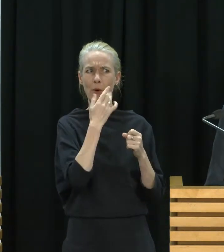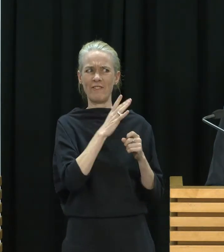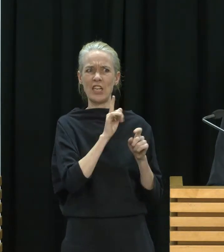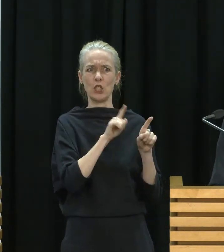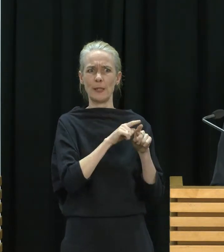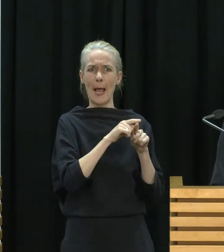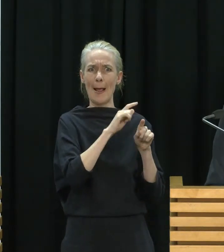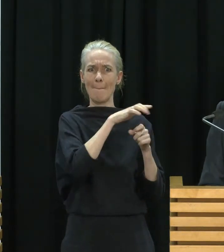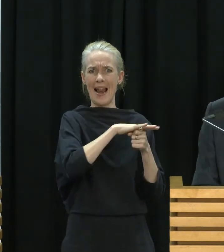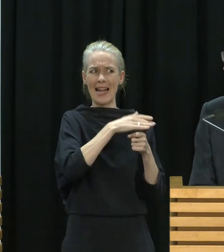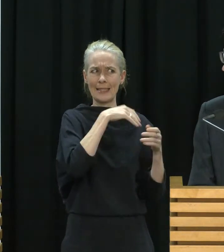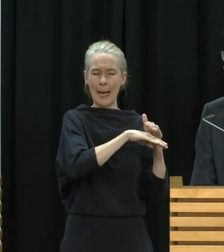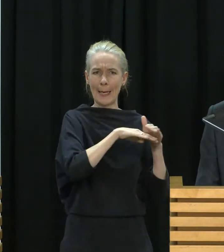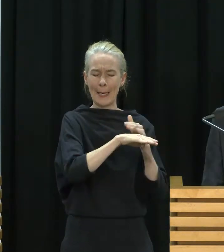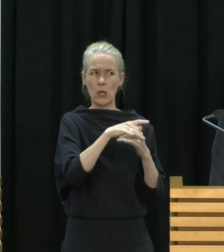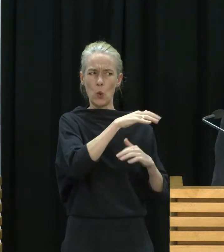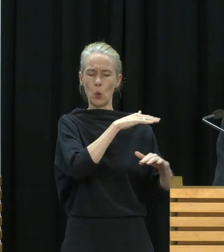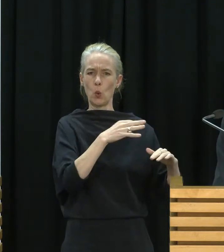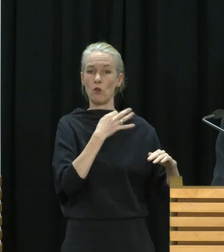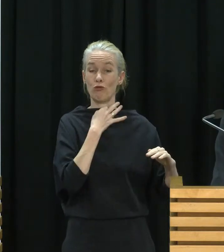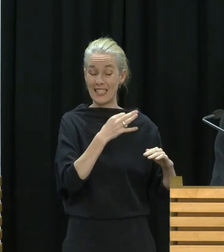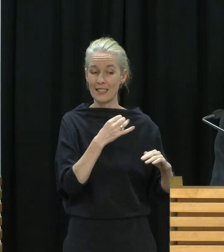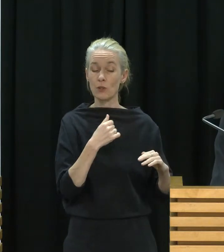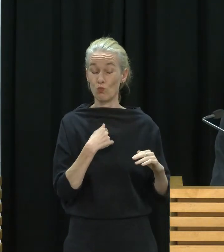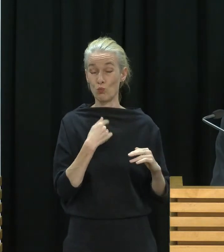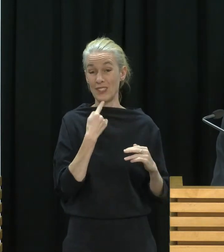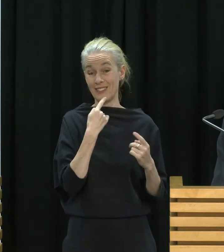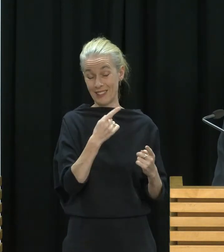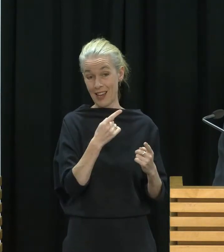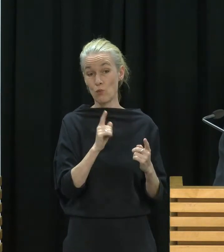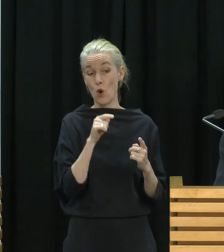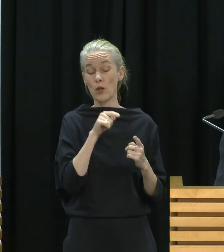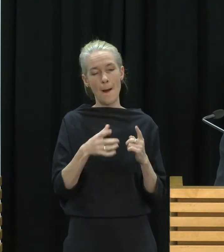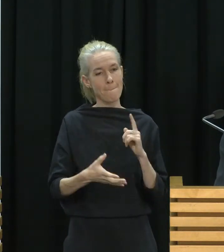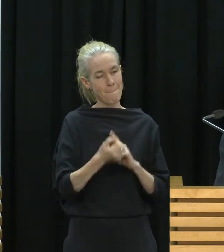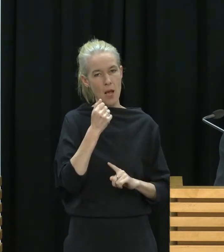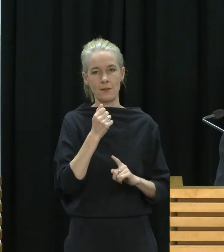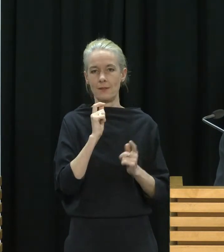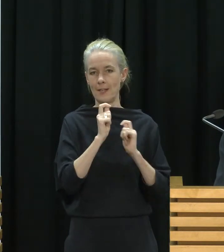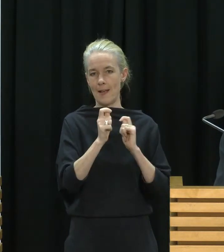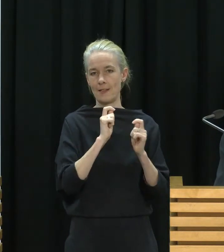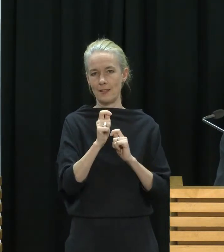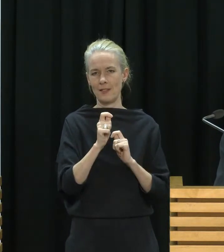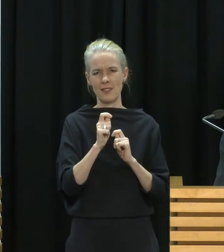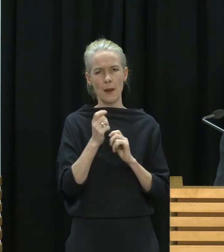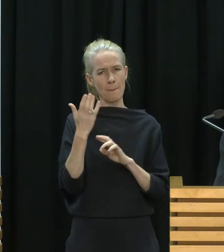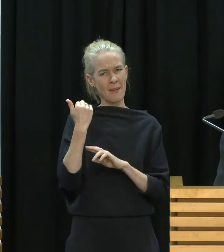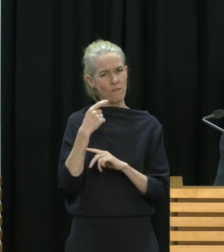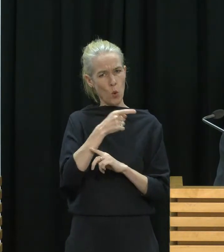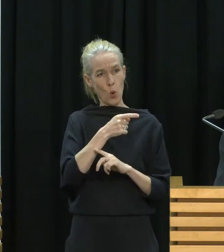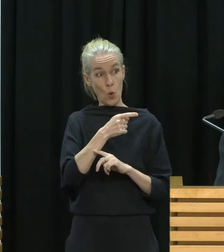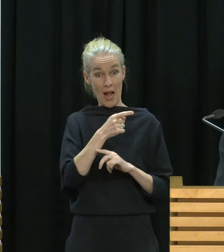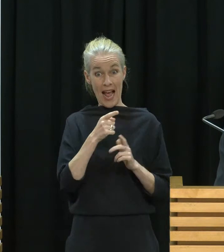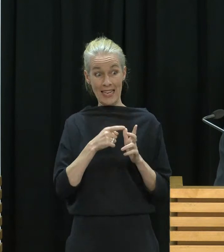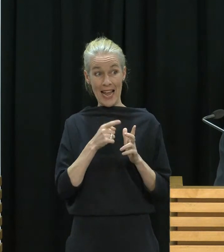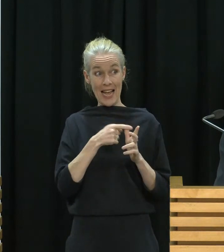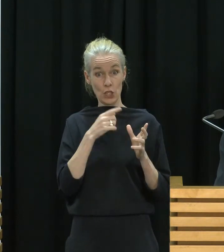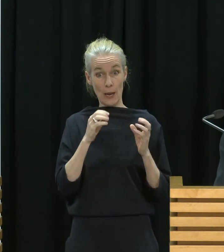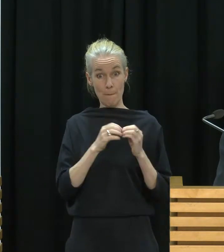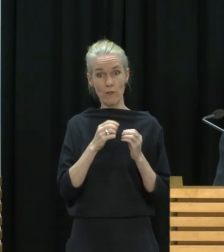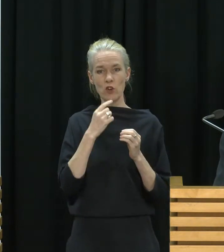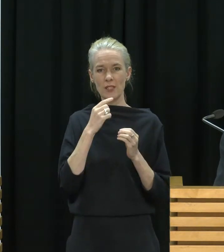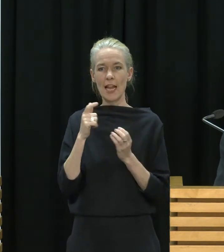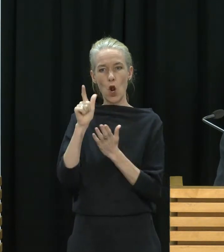run through those because they are obviously subject to a Section 70 notice which is issued by the Minister, by a medical officer of